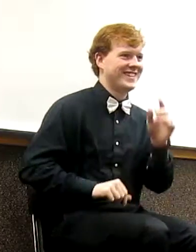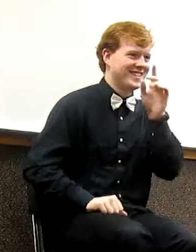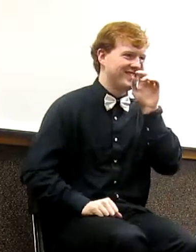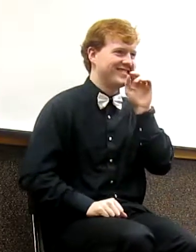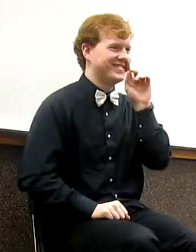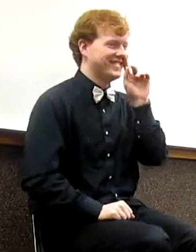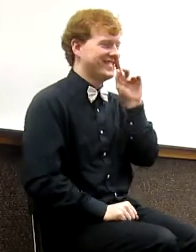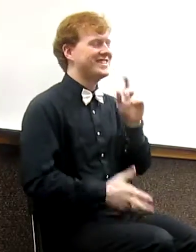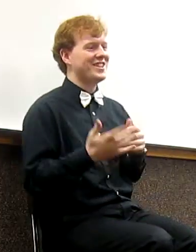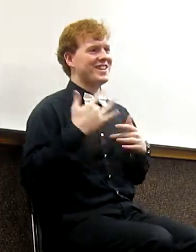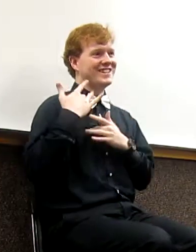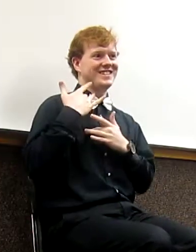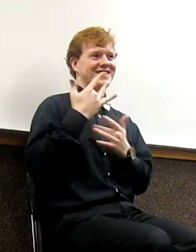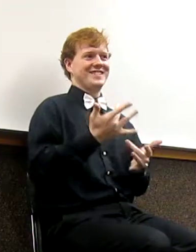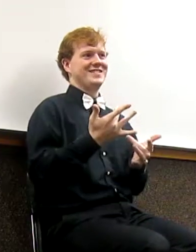Okay,